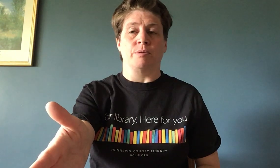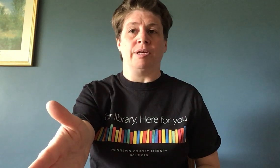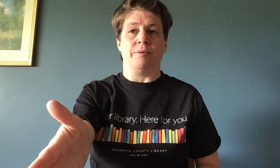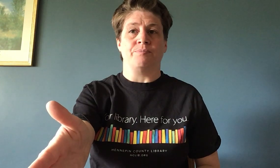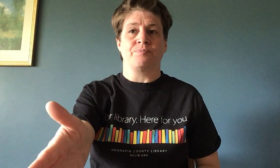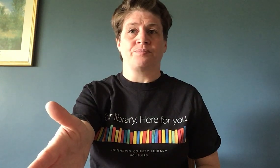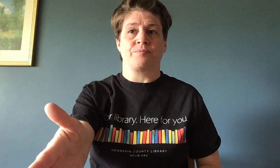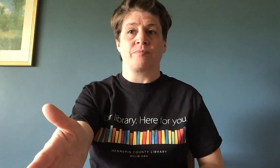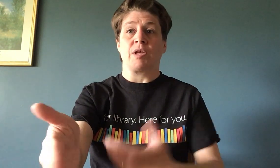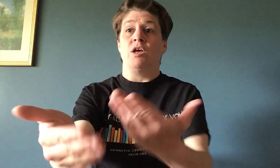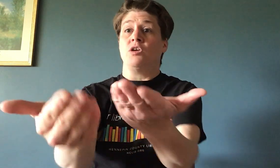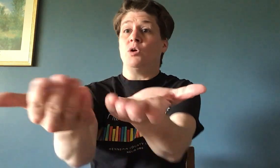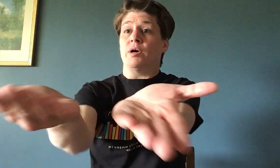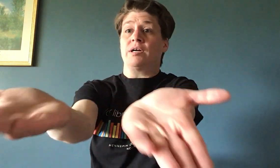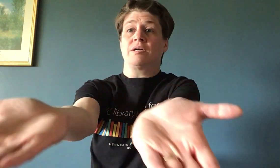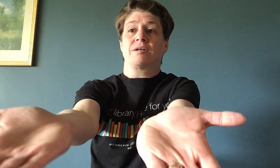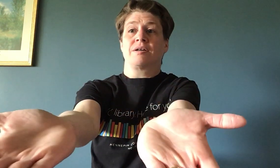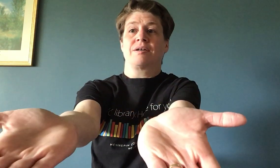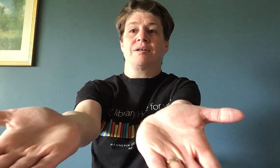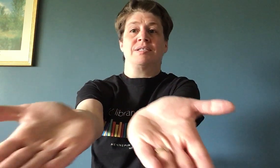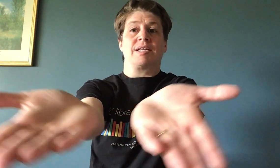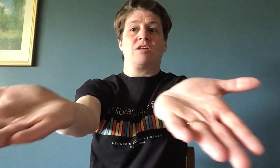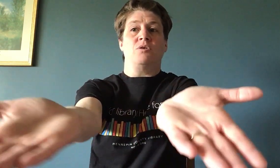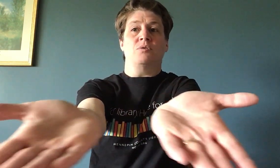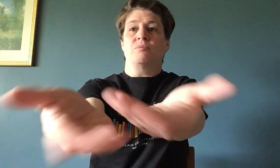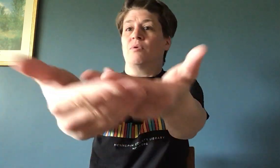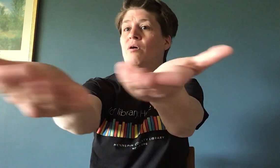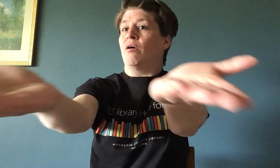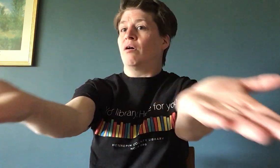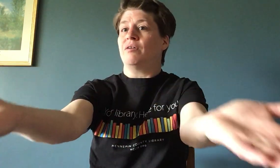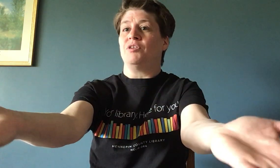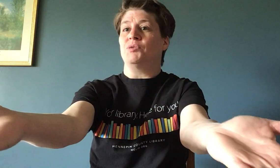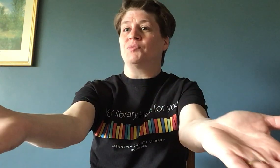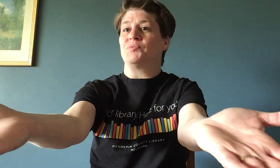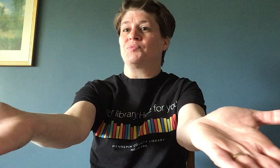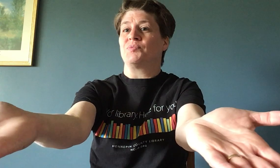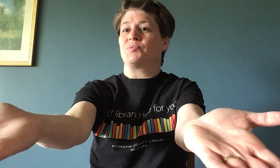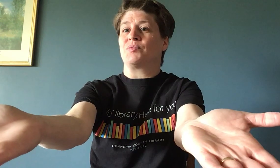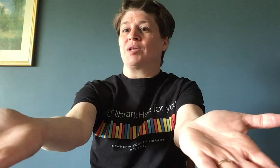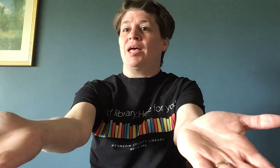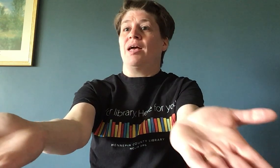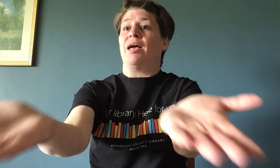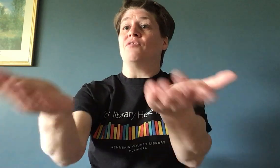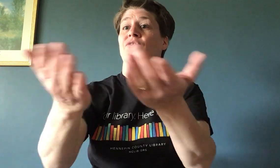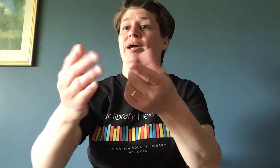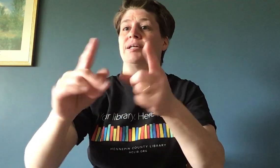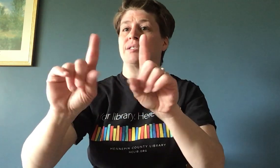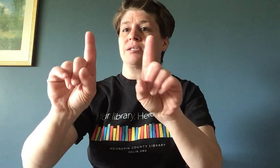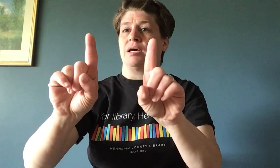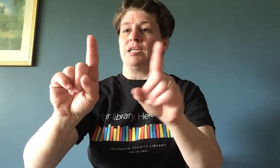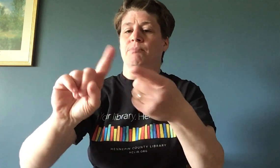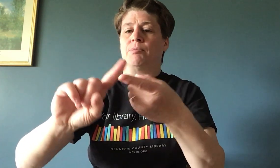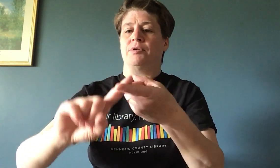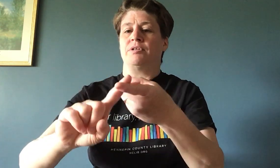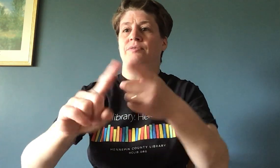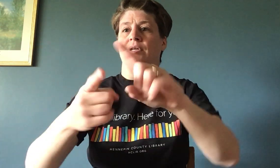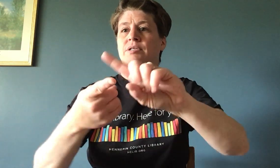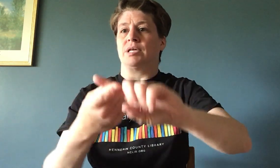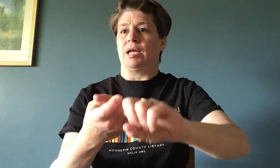be. Your is like you, all of you. And friends, I take my pointer fingers and I